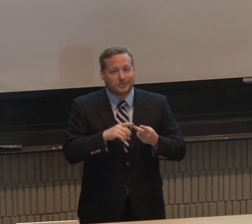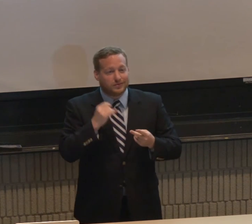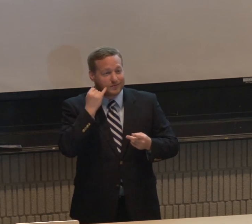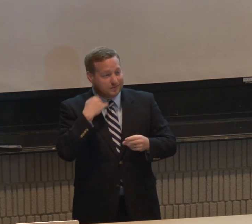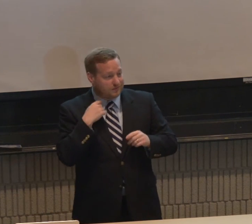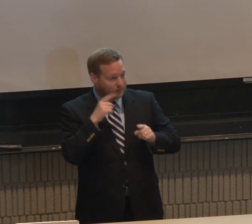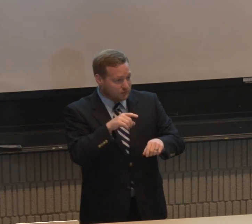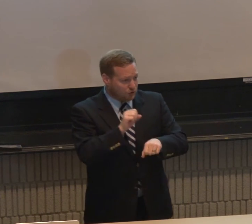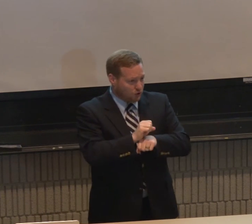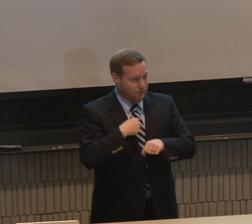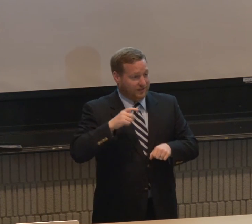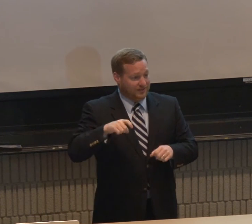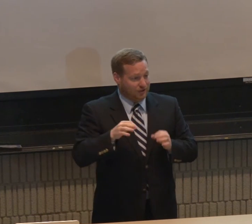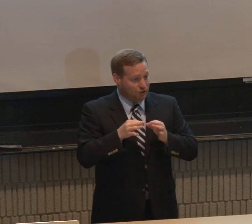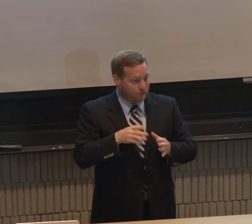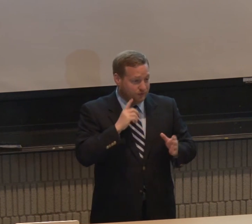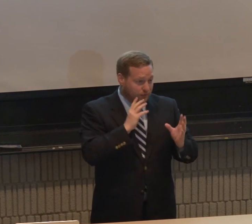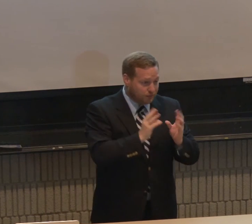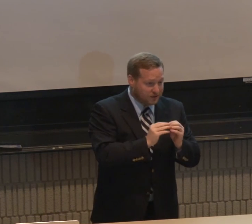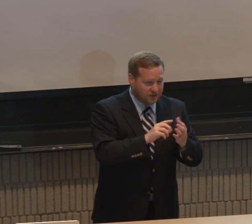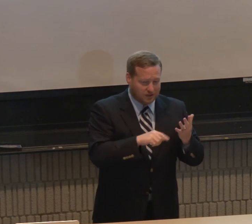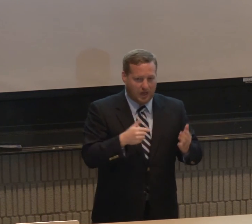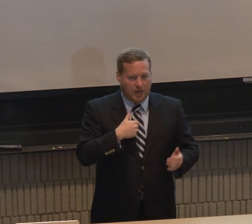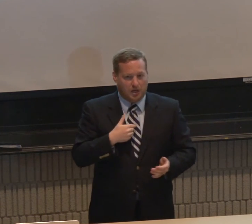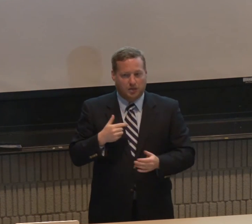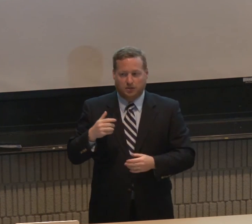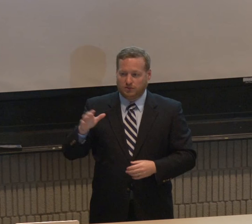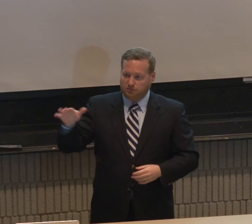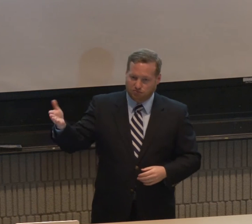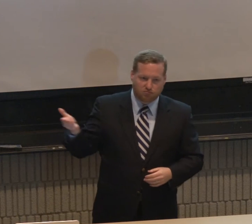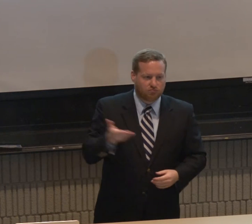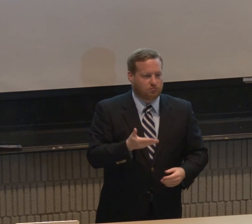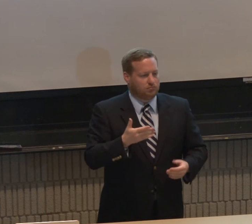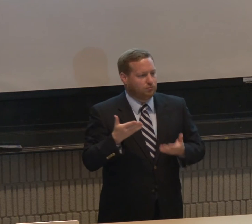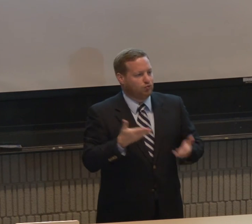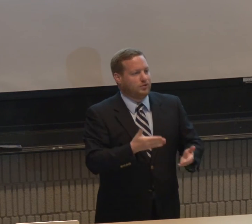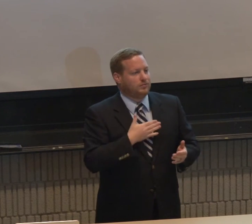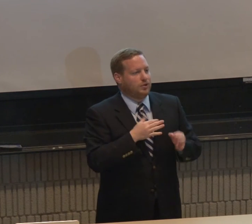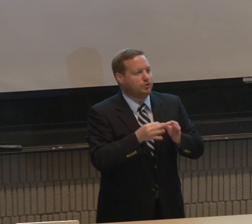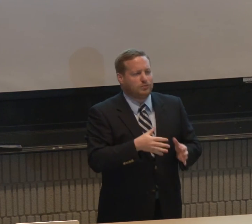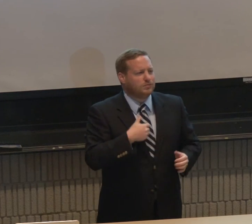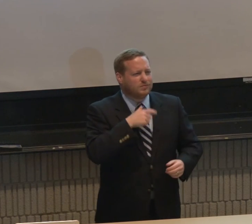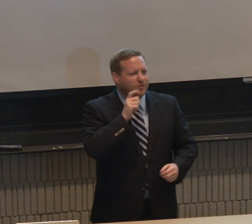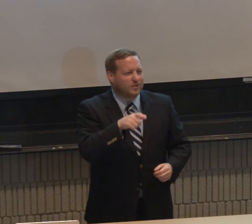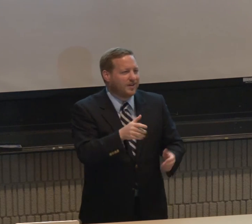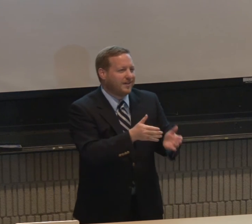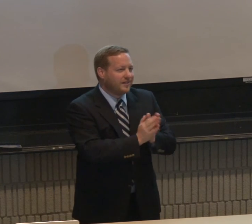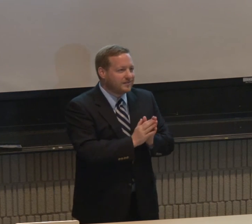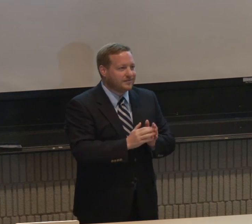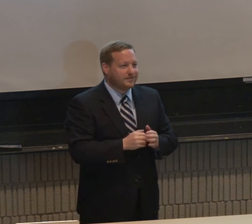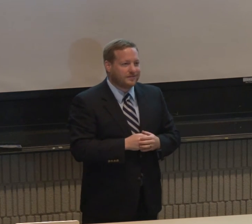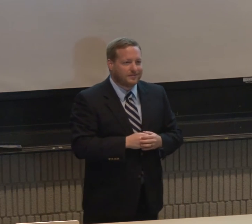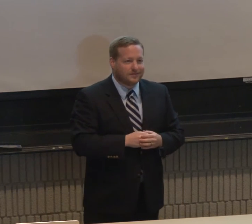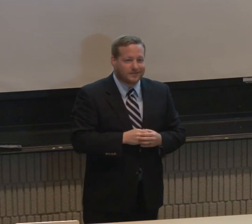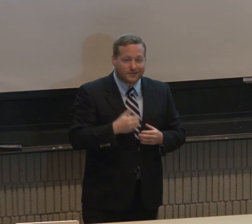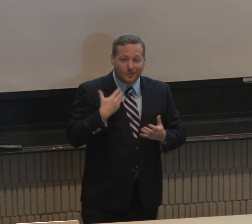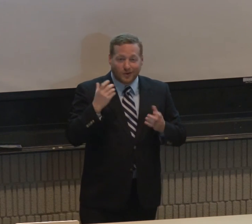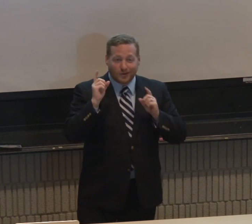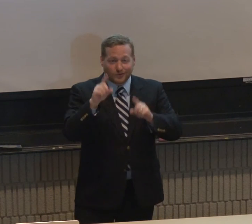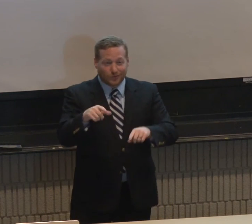interpreter, and the job, whoever the job hiring agency would pay for my interpreter, would be understood that that's going to happen. That I